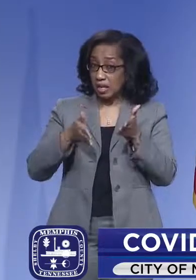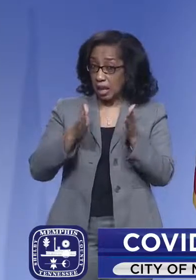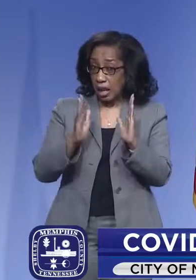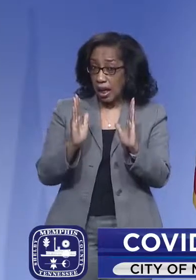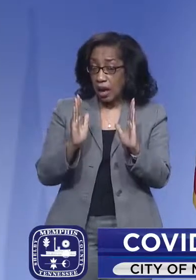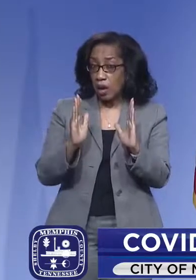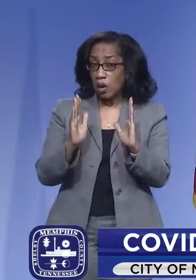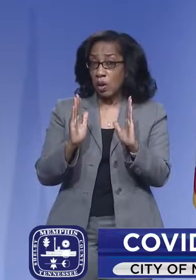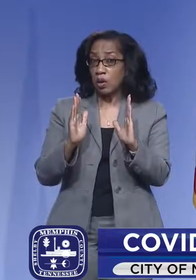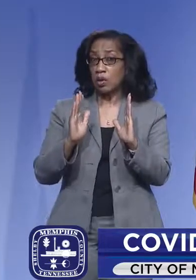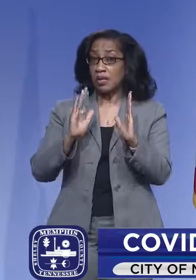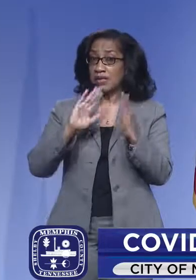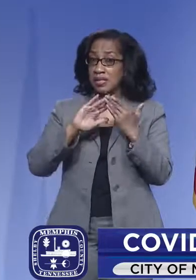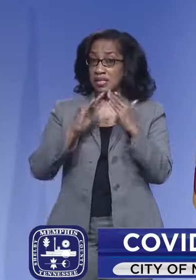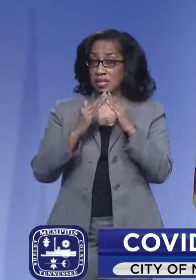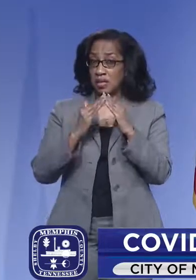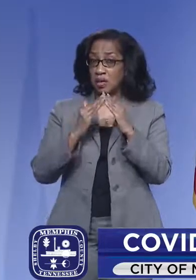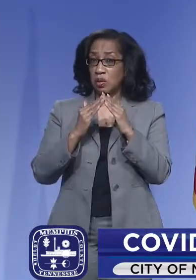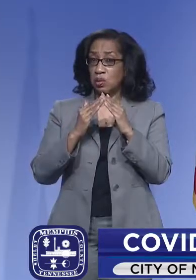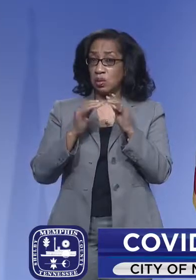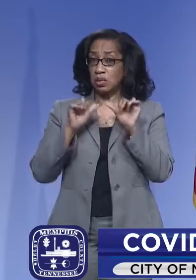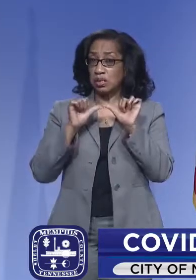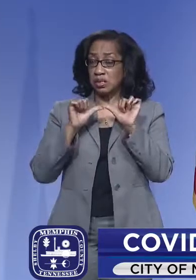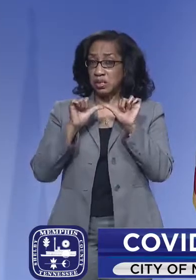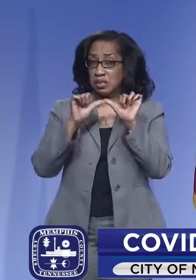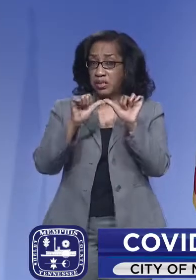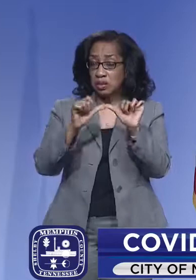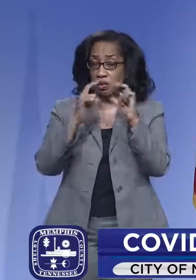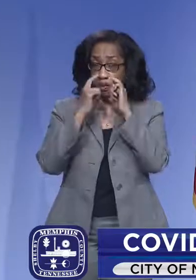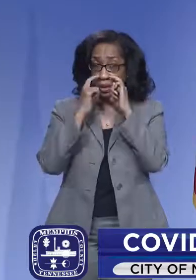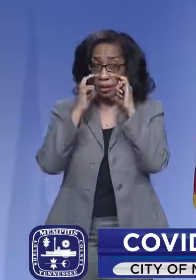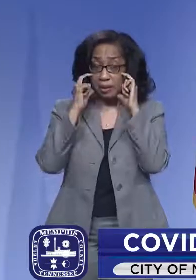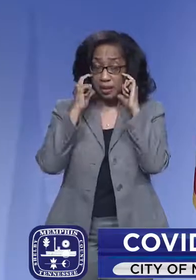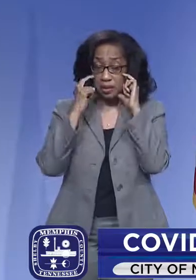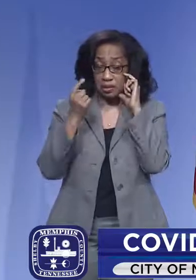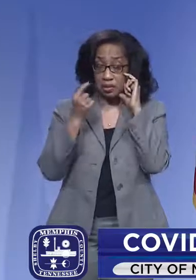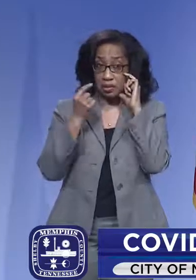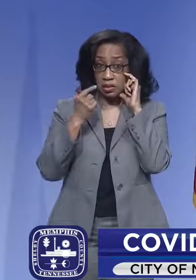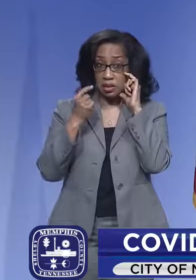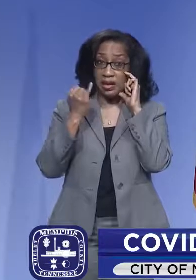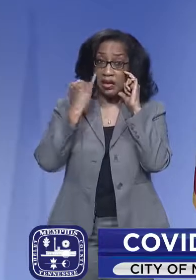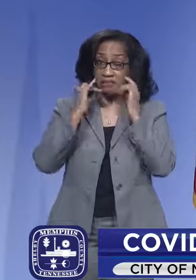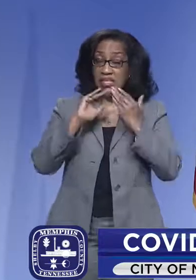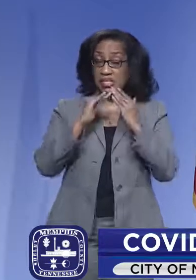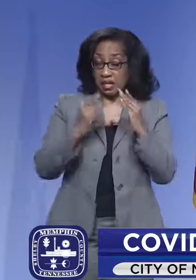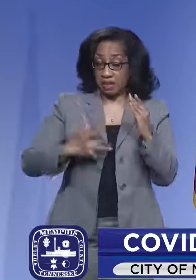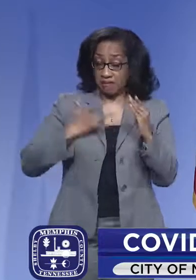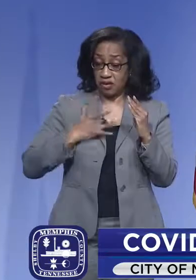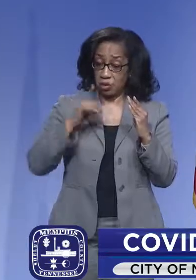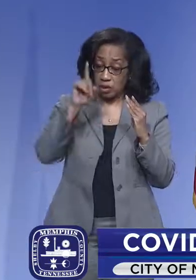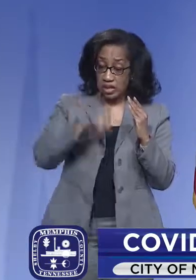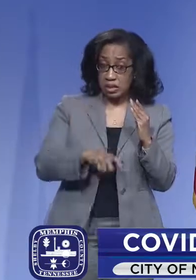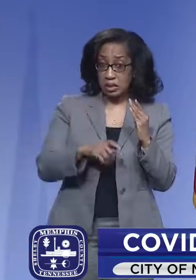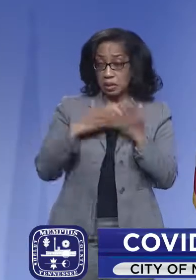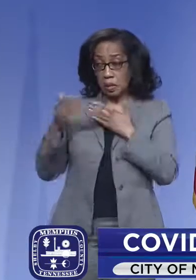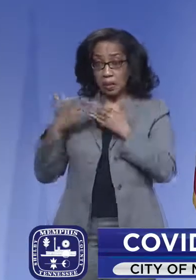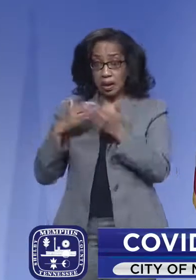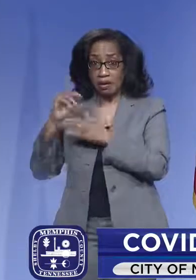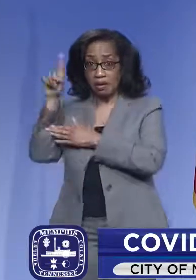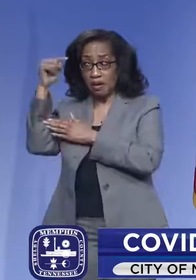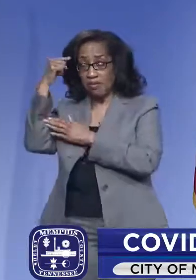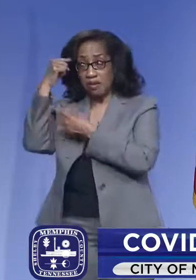would extend its mask mandate for as long as the city feels it needs to, regardless of what the